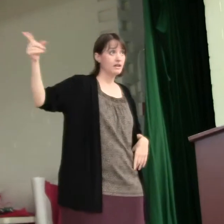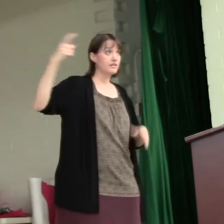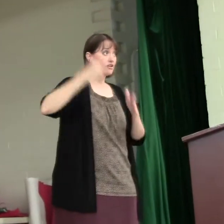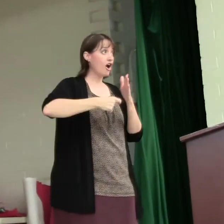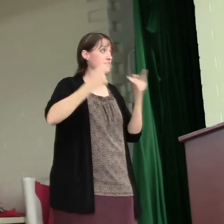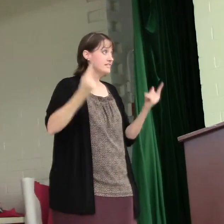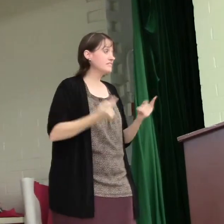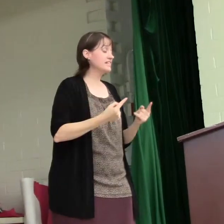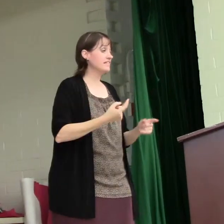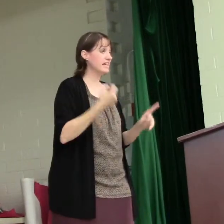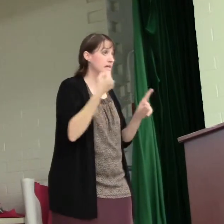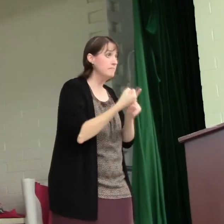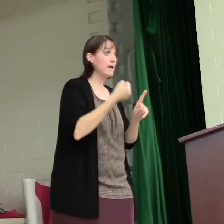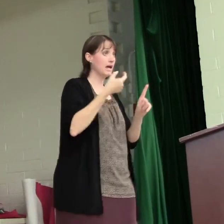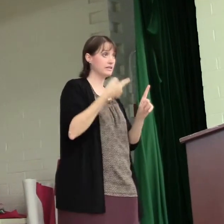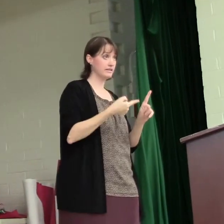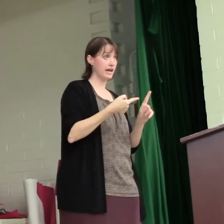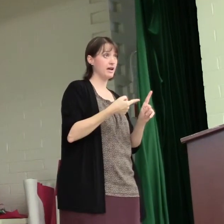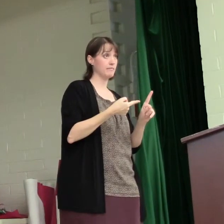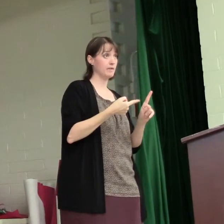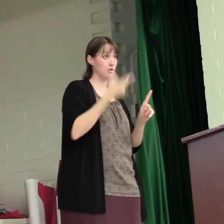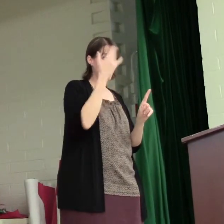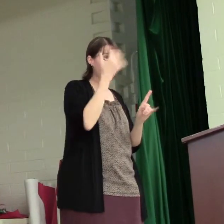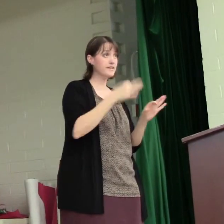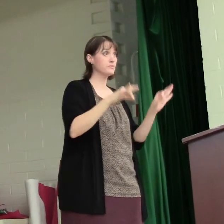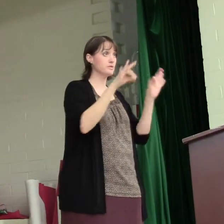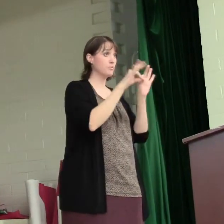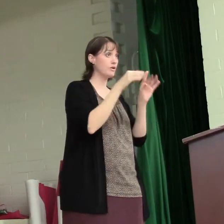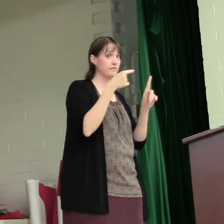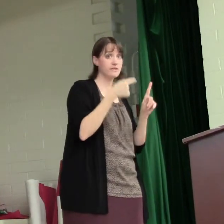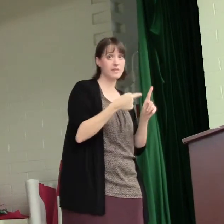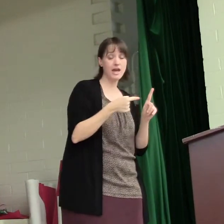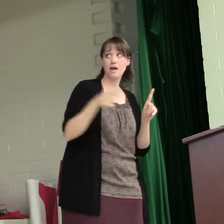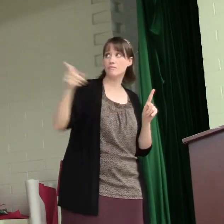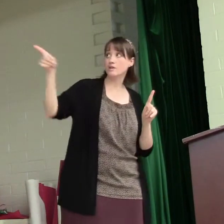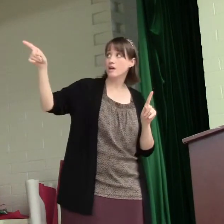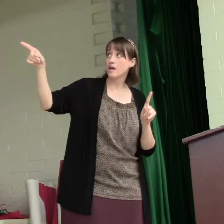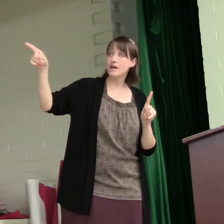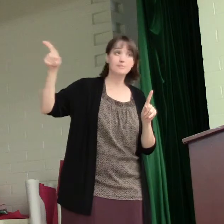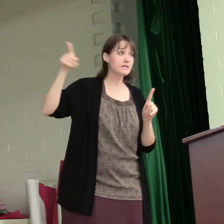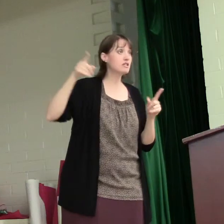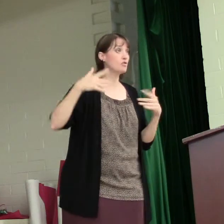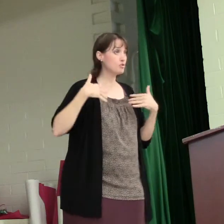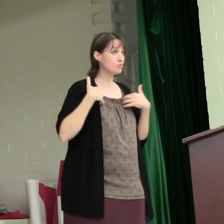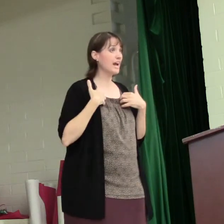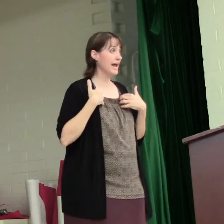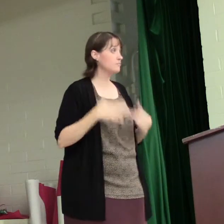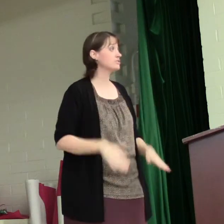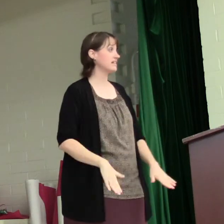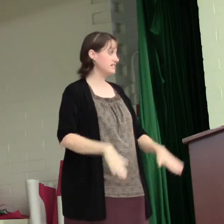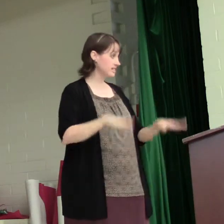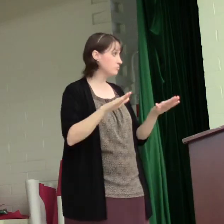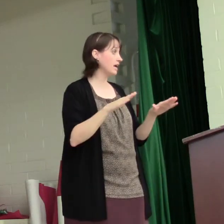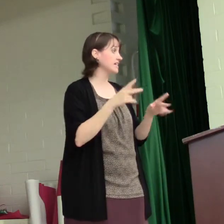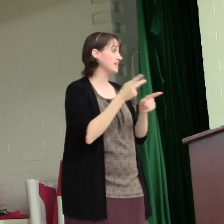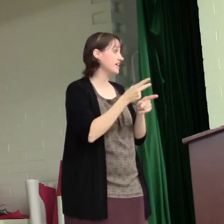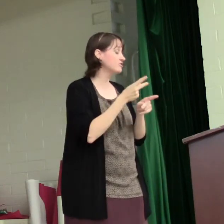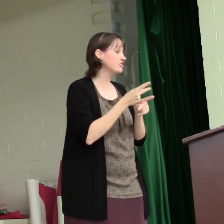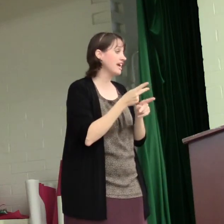The cost of sin that impacted them, and why this was important for them, is because those were animals they did raise, and they took care